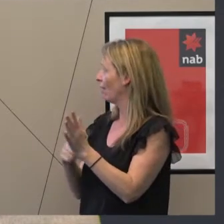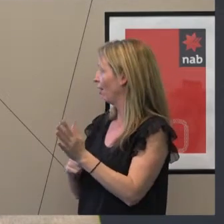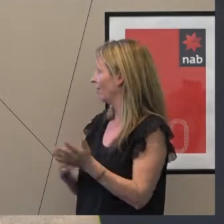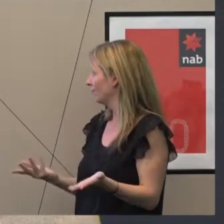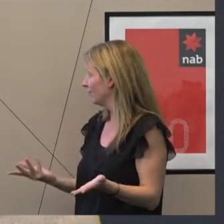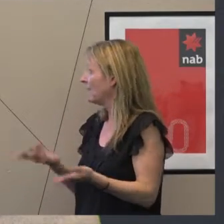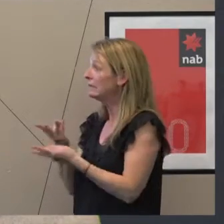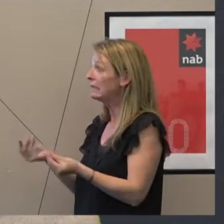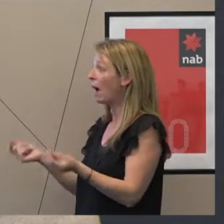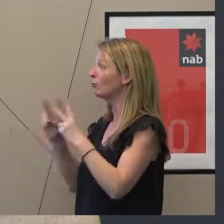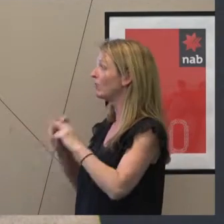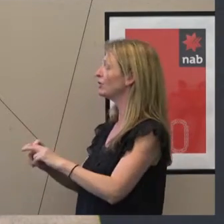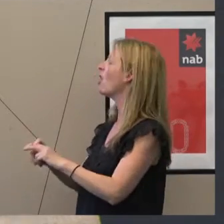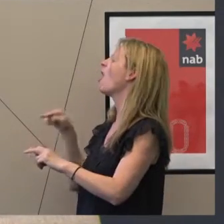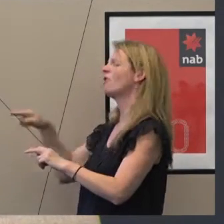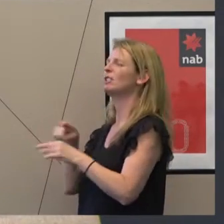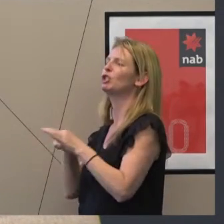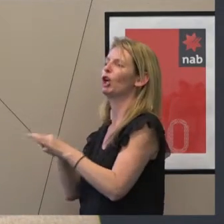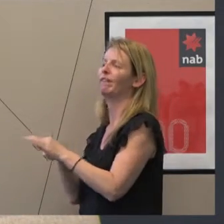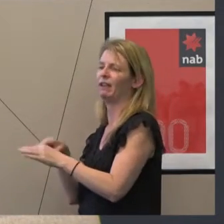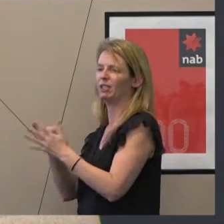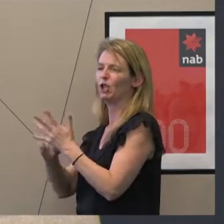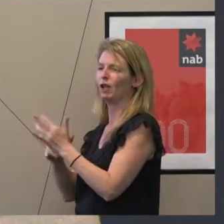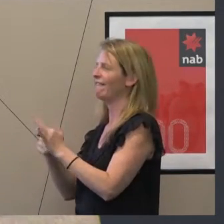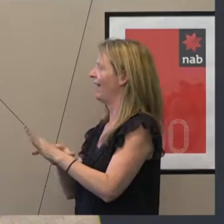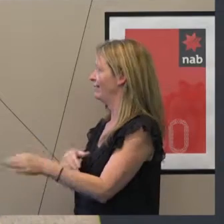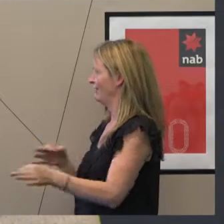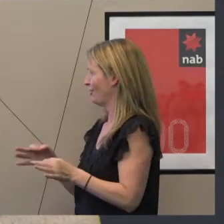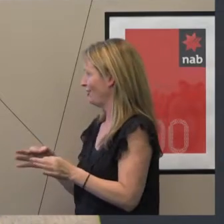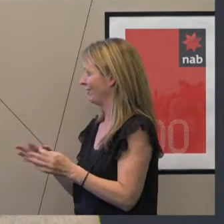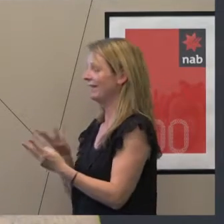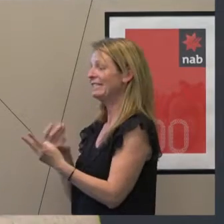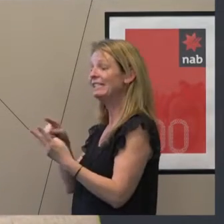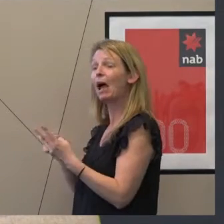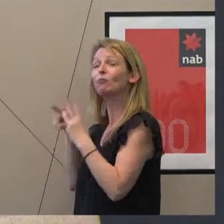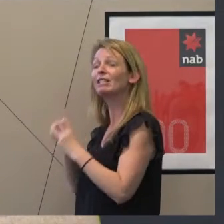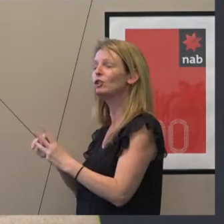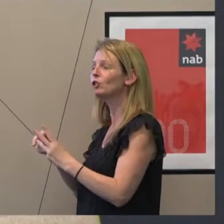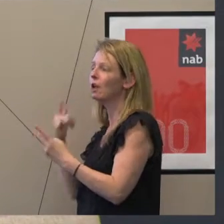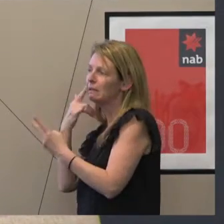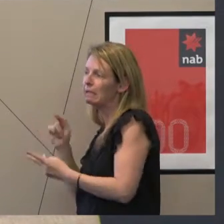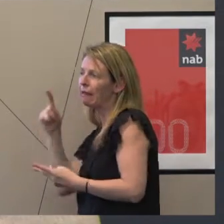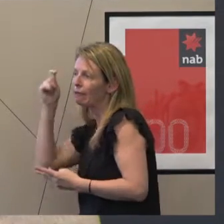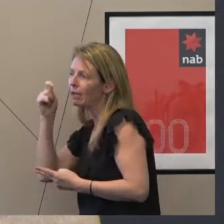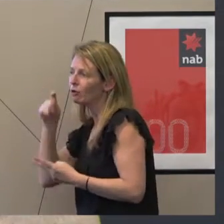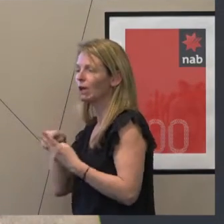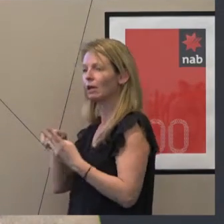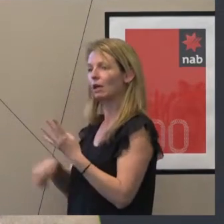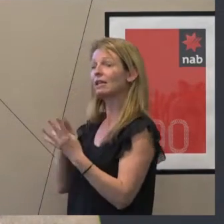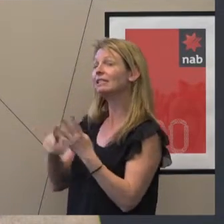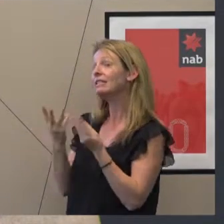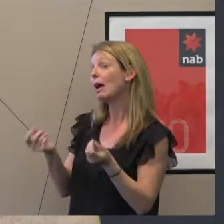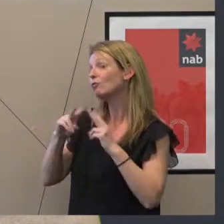Some research is survey designed. Some research is about testing theory. Some research is